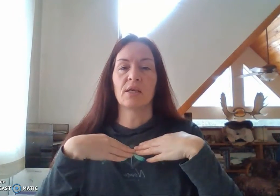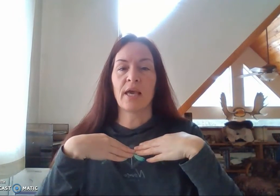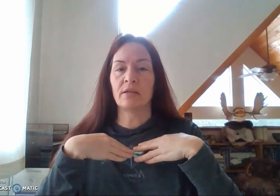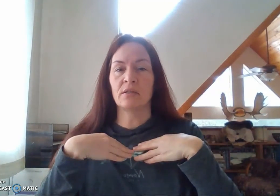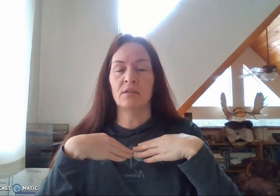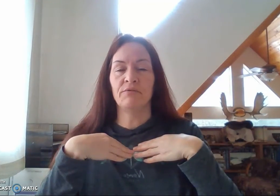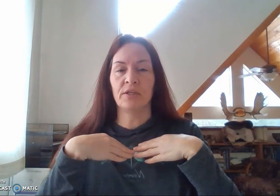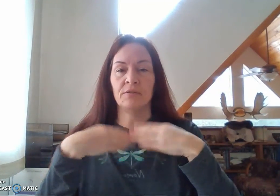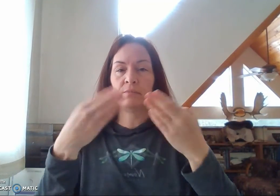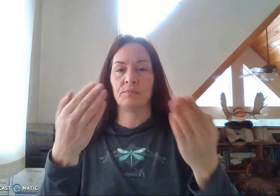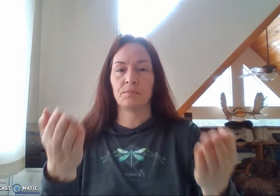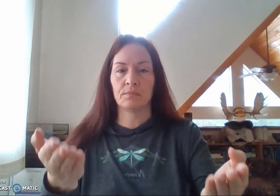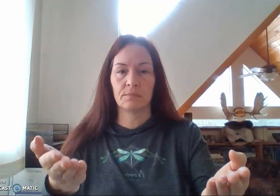the cat and the fiddle.